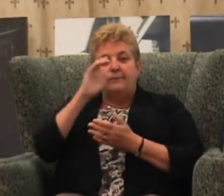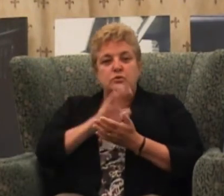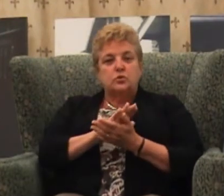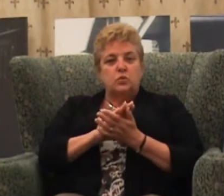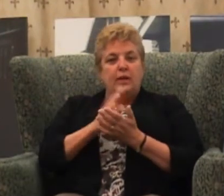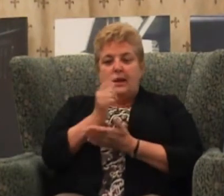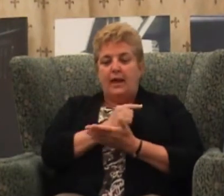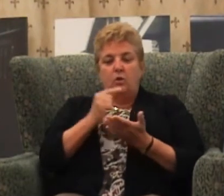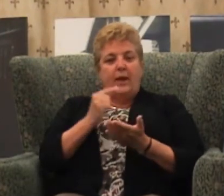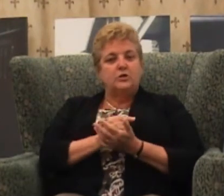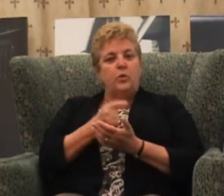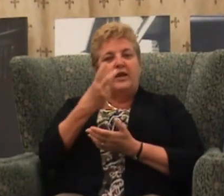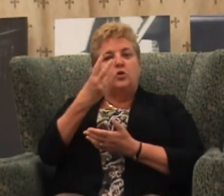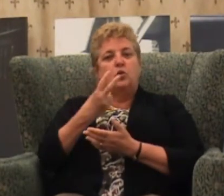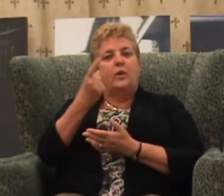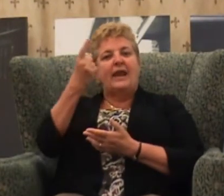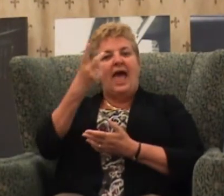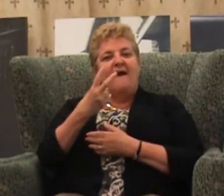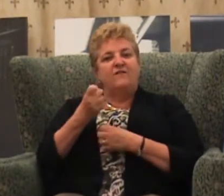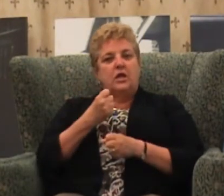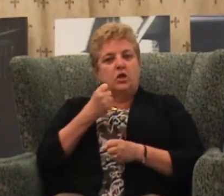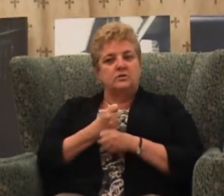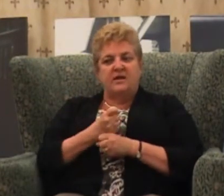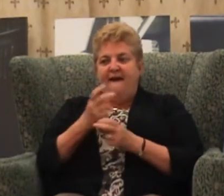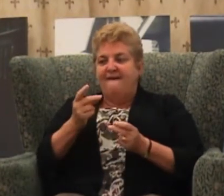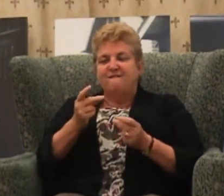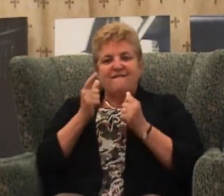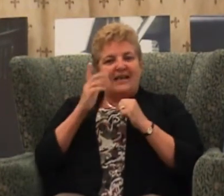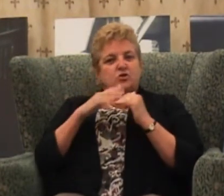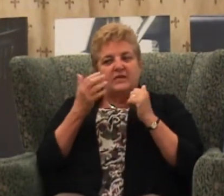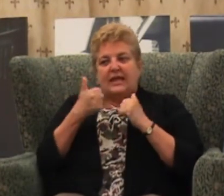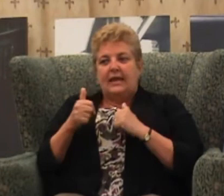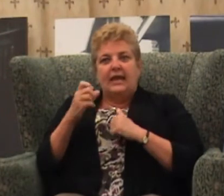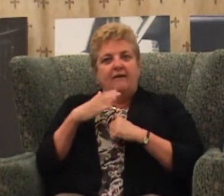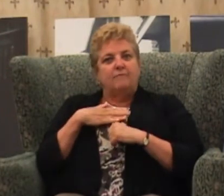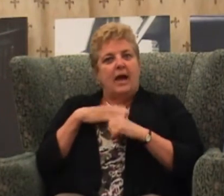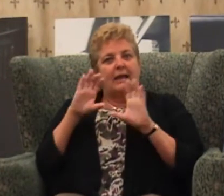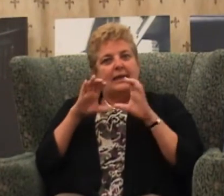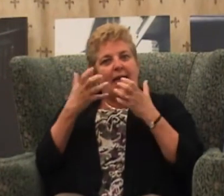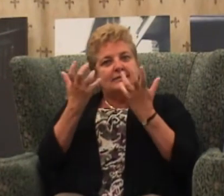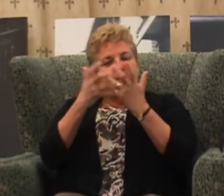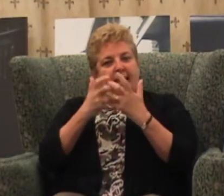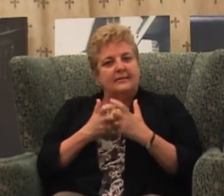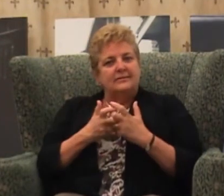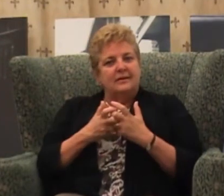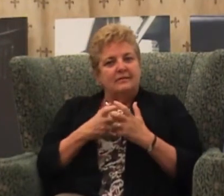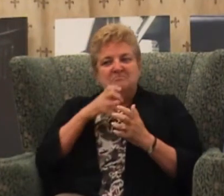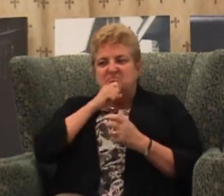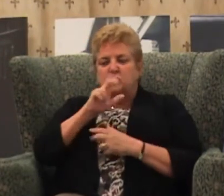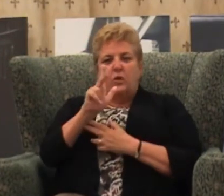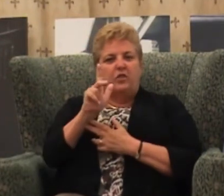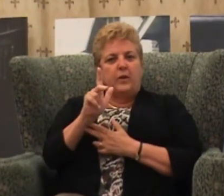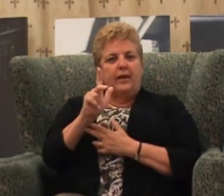years. Faster than any of my other classmates had finished. I'm 23 years old, and I graduated from law